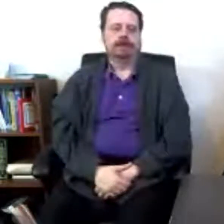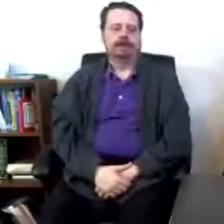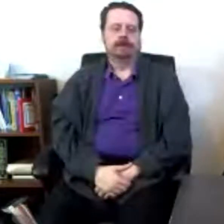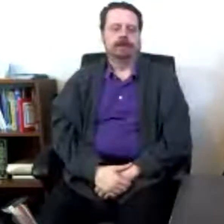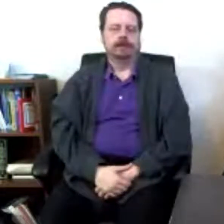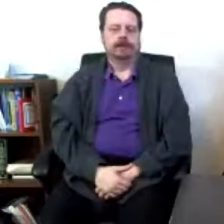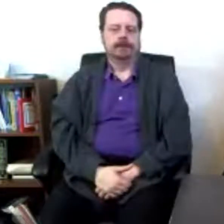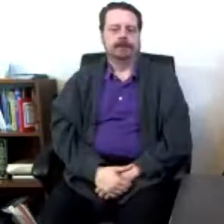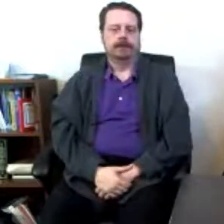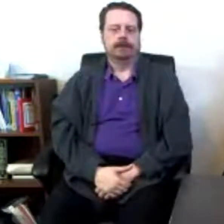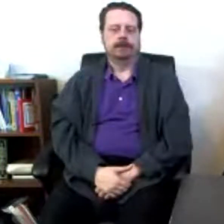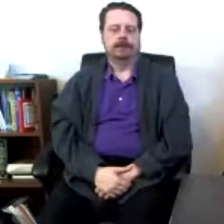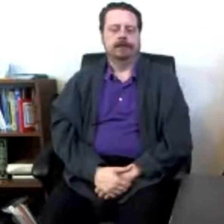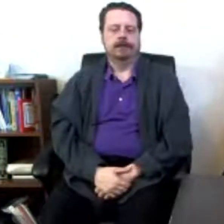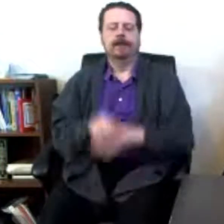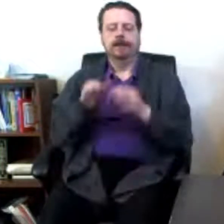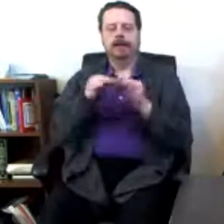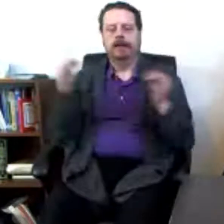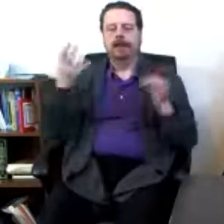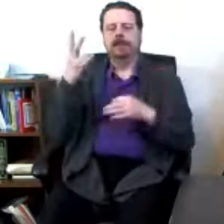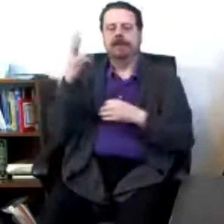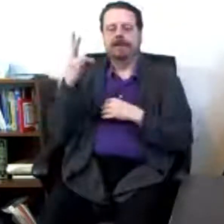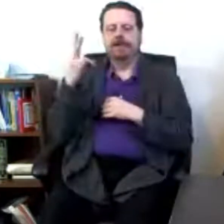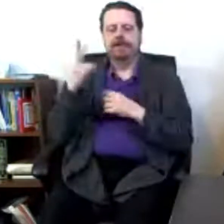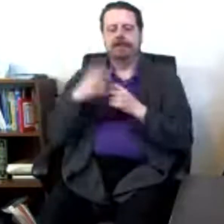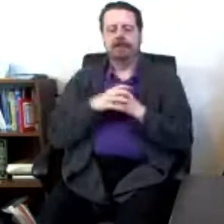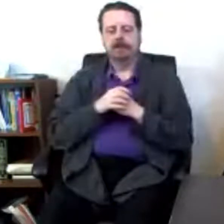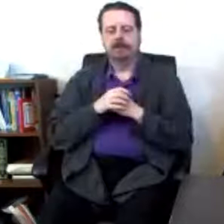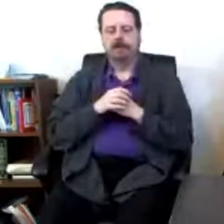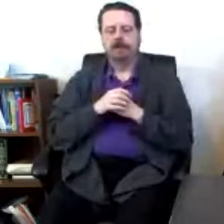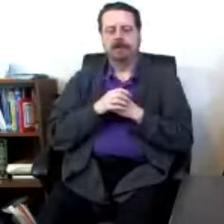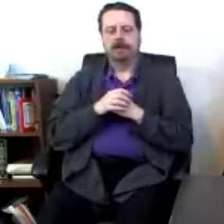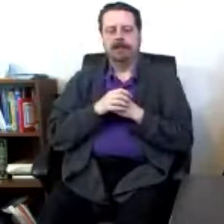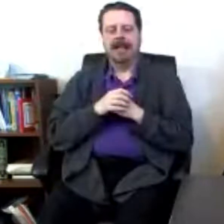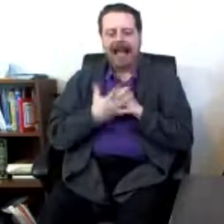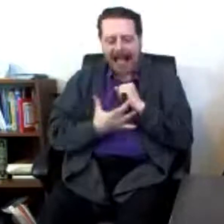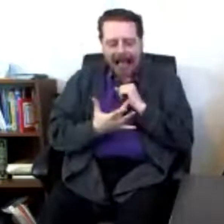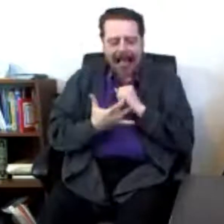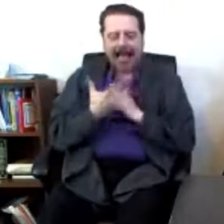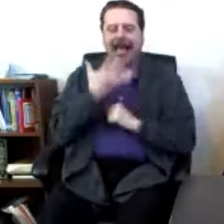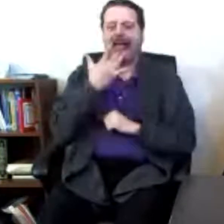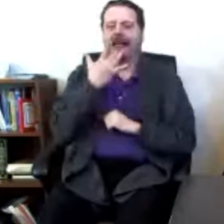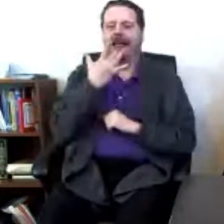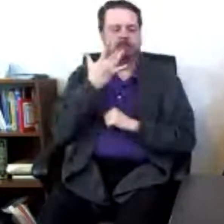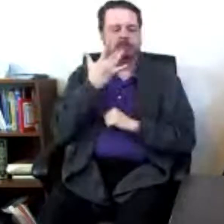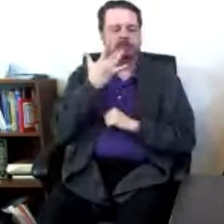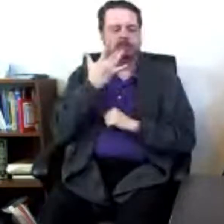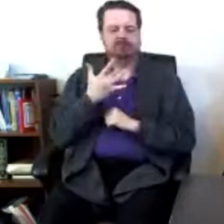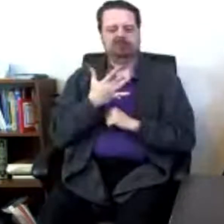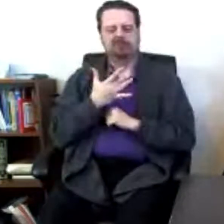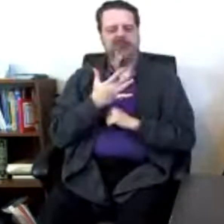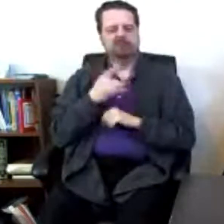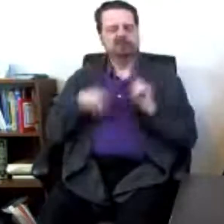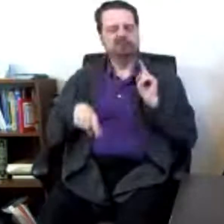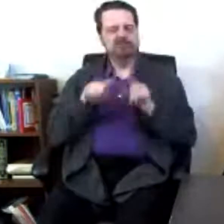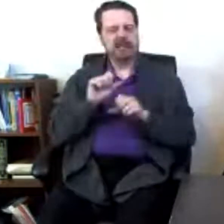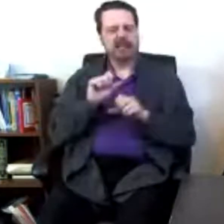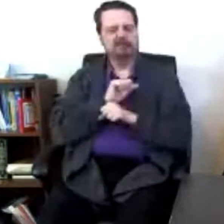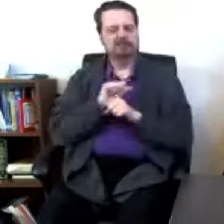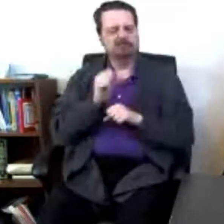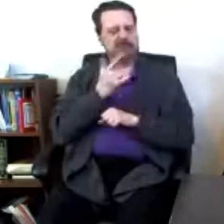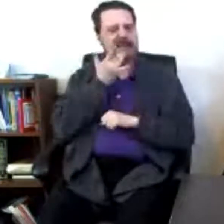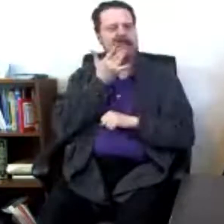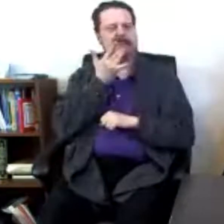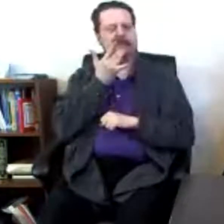And number 17, he would try to taste it, but he would not be able to taste it actually,